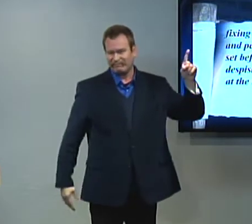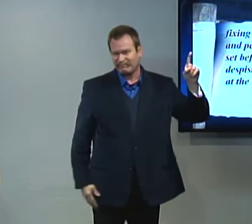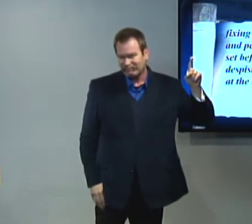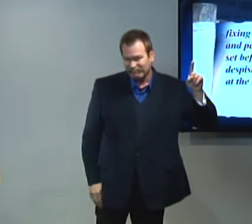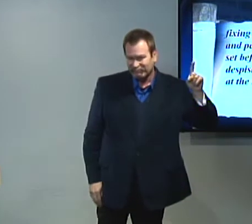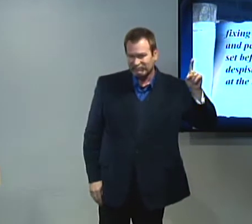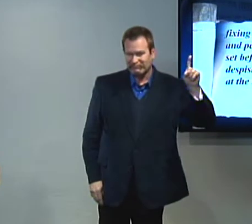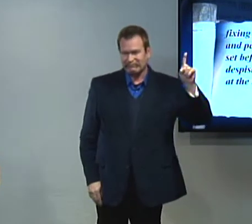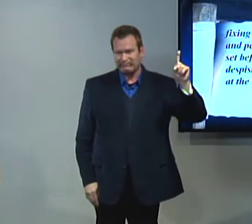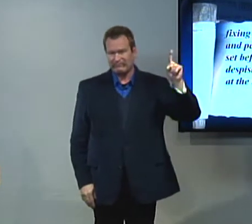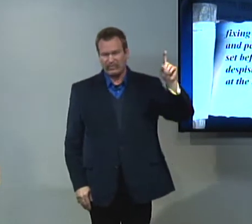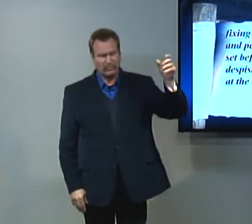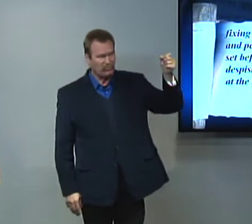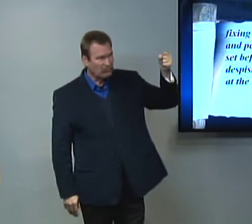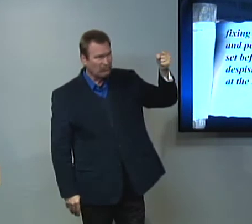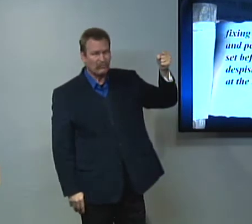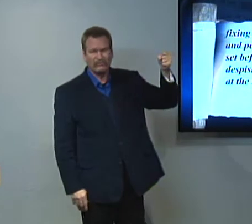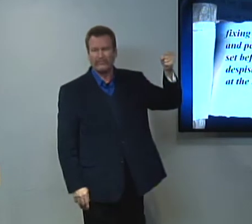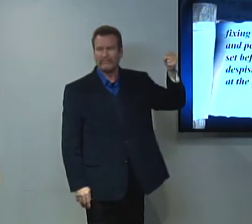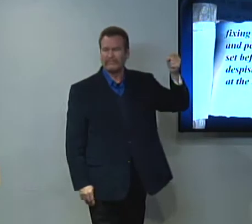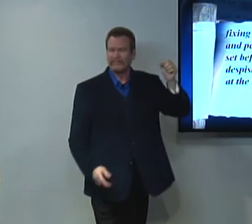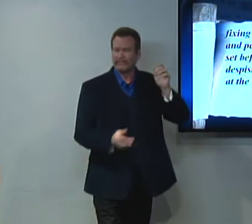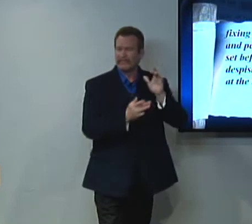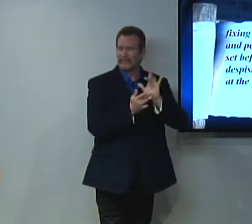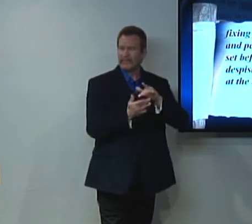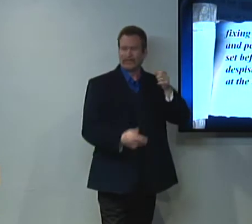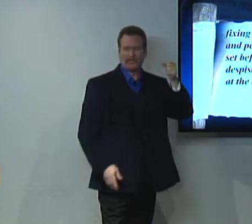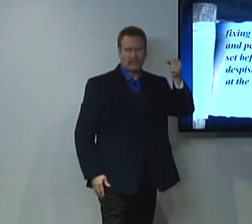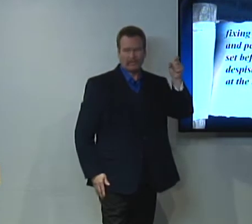on Jesus, having faith in him.